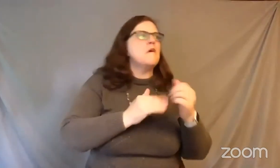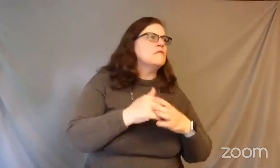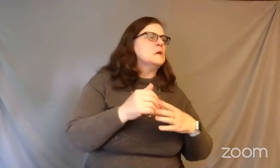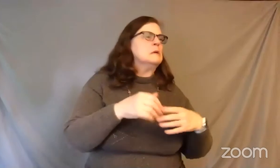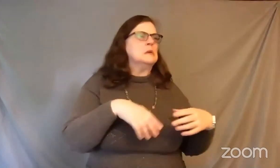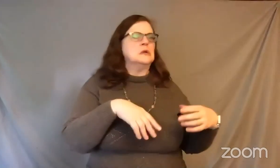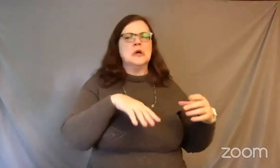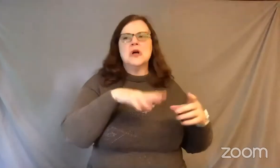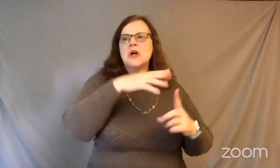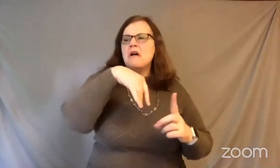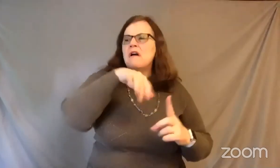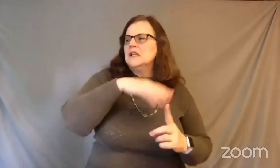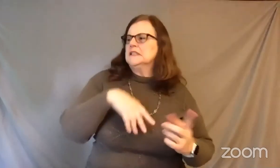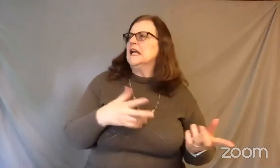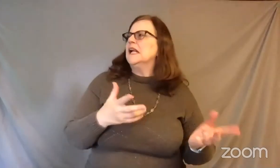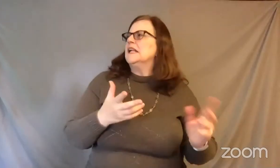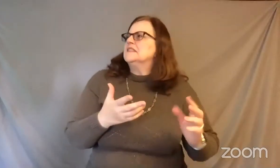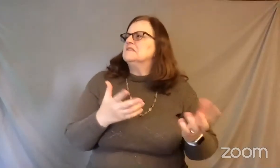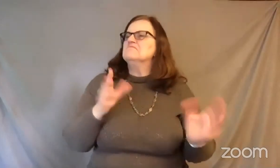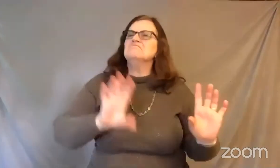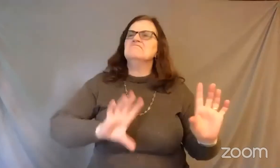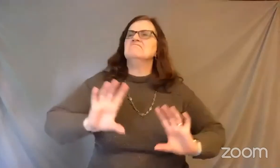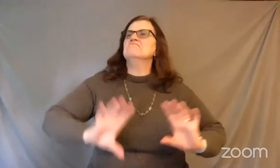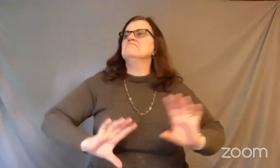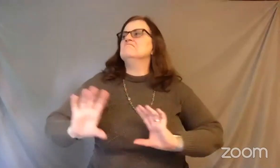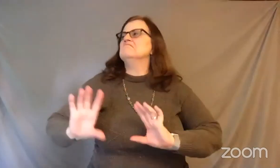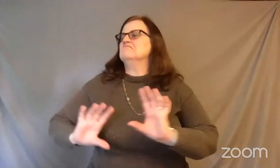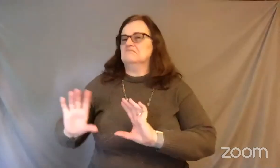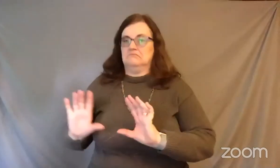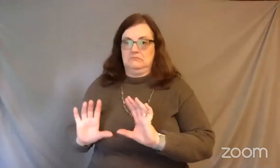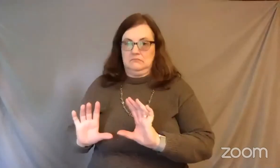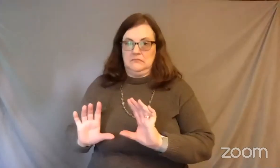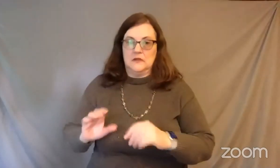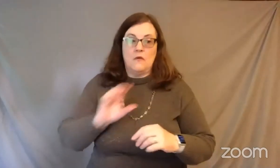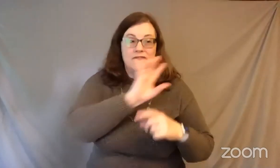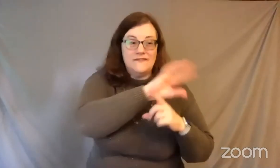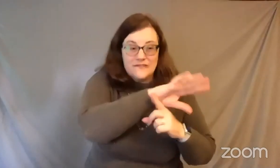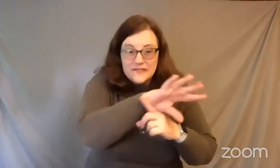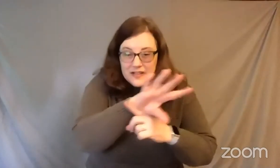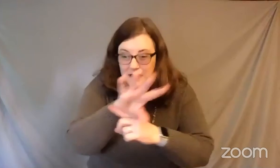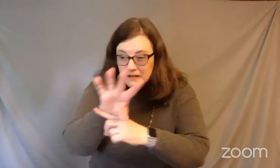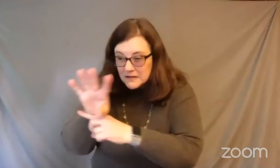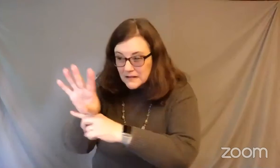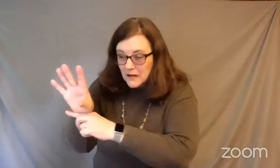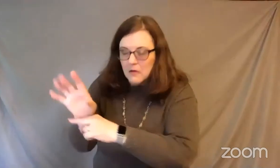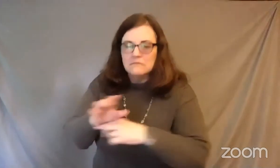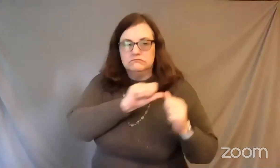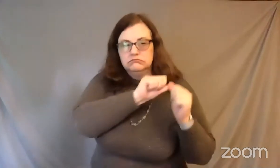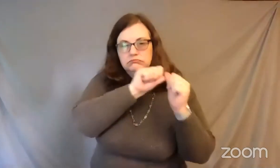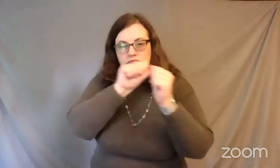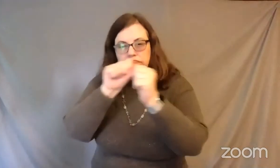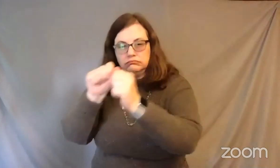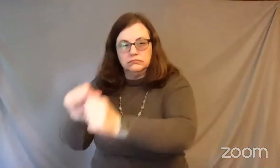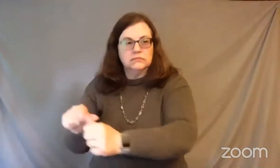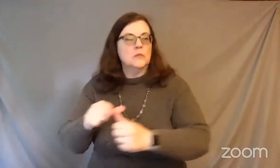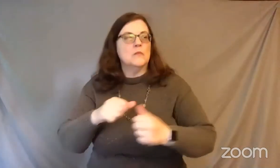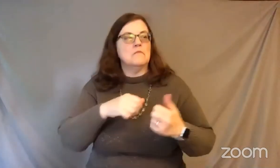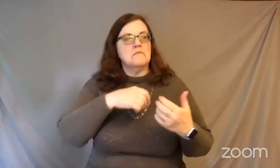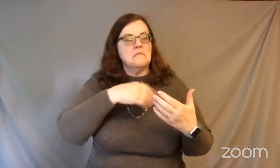acquisition. At home, they feel comfortable, they're able to understand everything that's going on in the environment, they're able to play. We